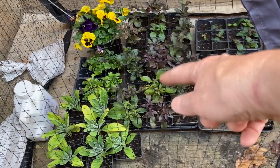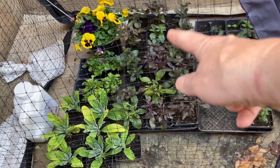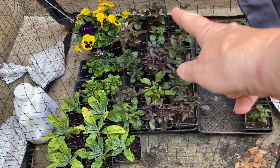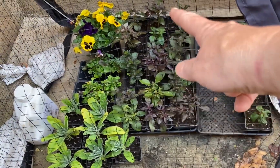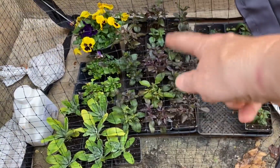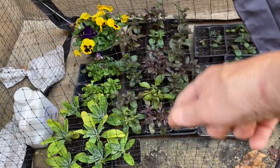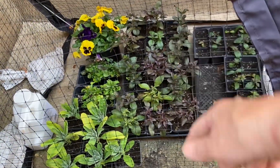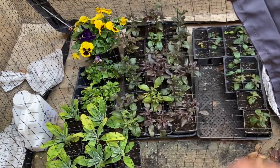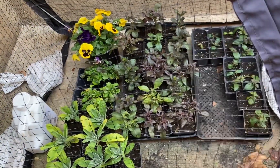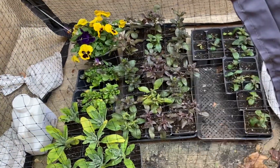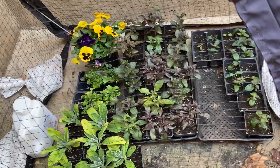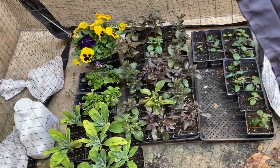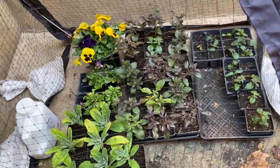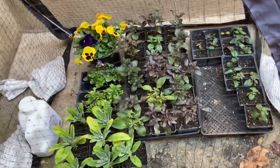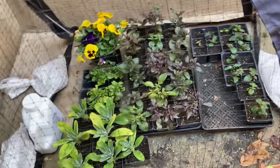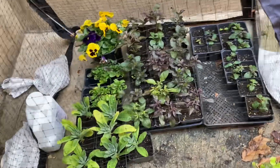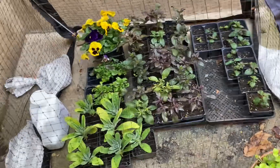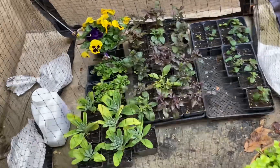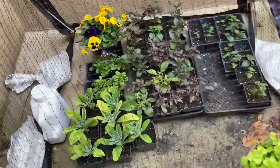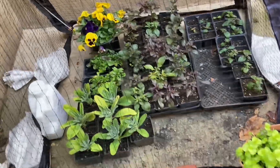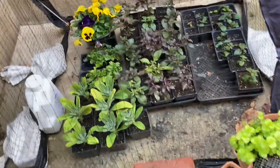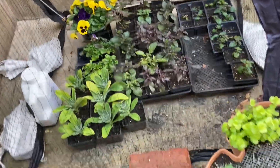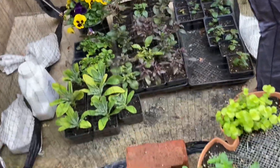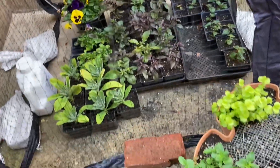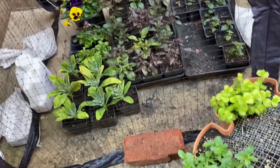And these are the snapdragons.